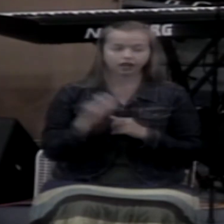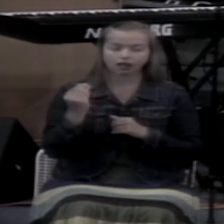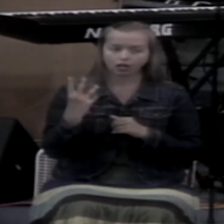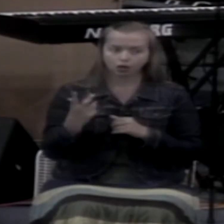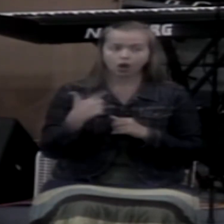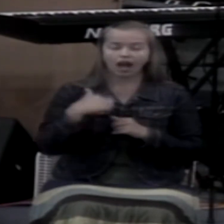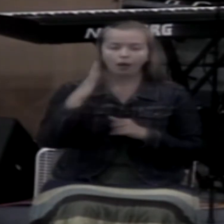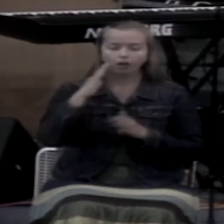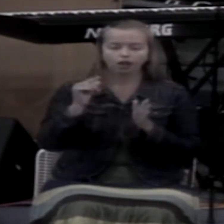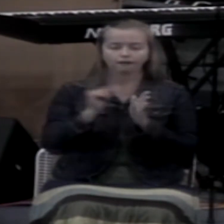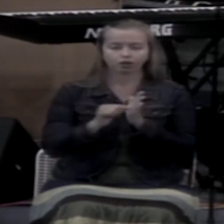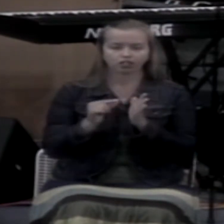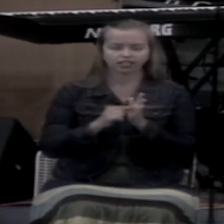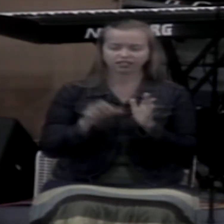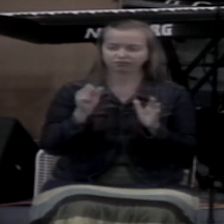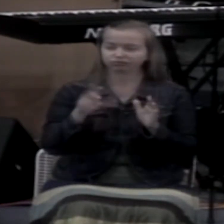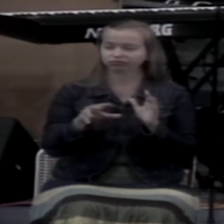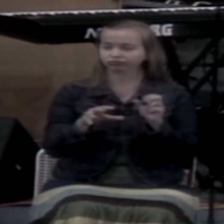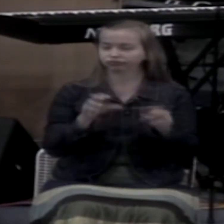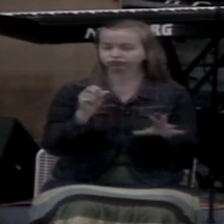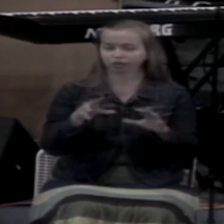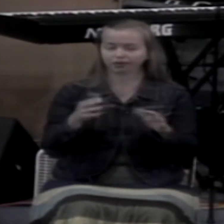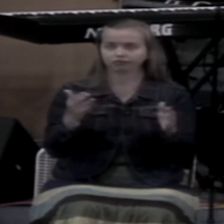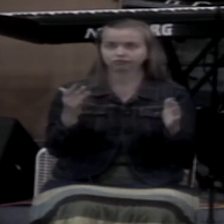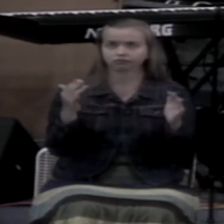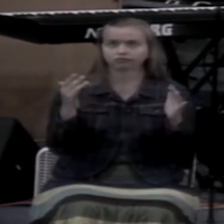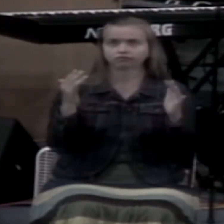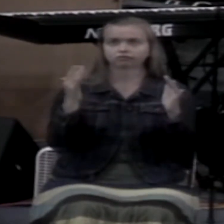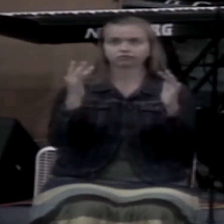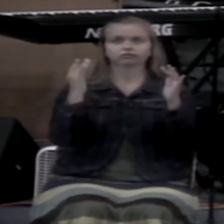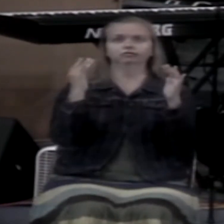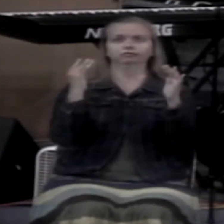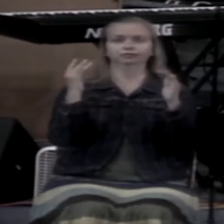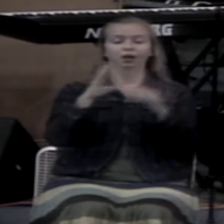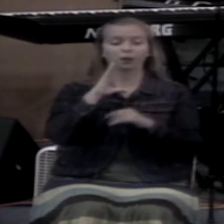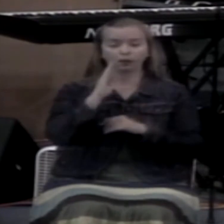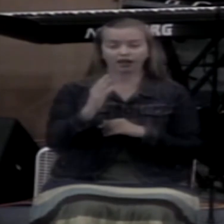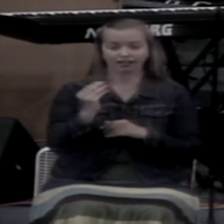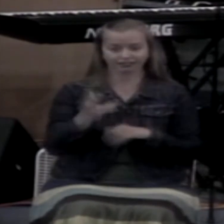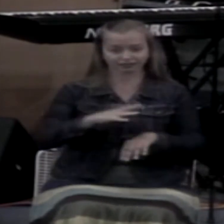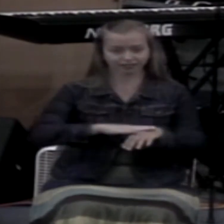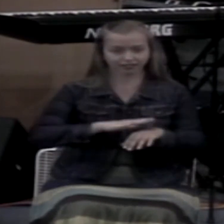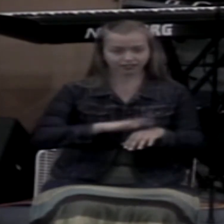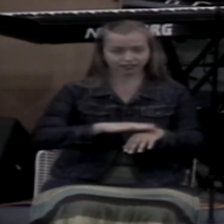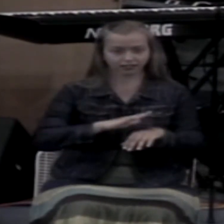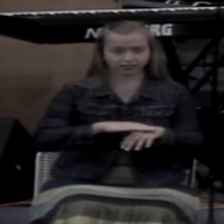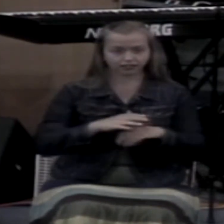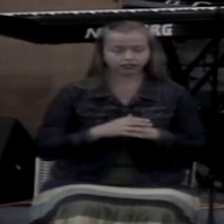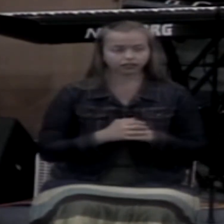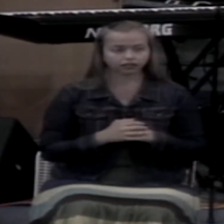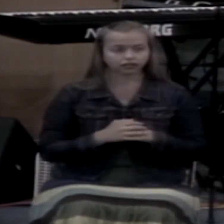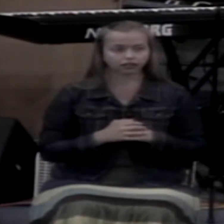We've taken quite a bit of time for something that was very, very important. That's missions.